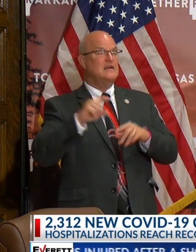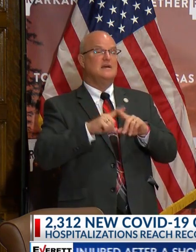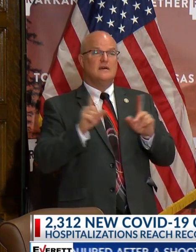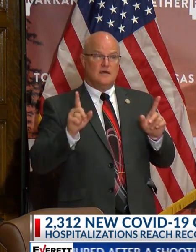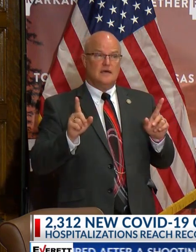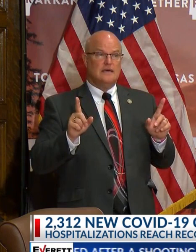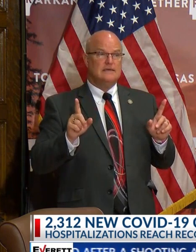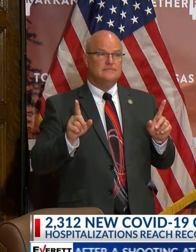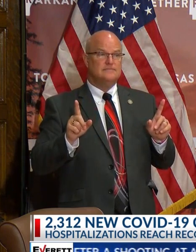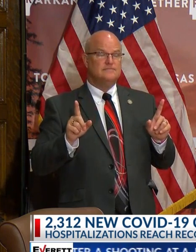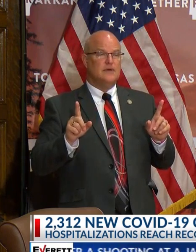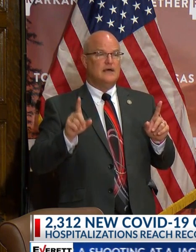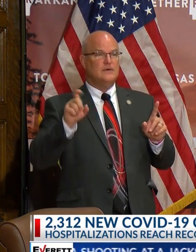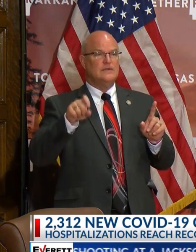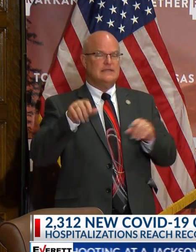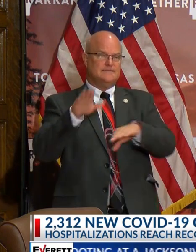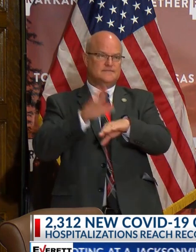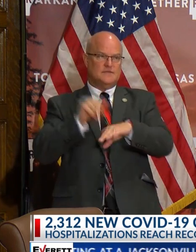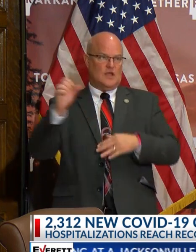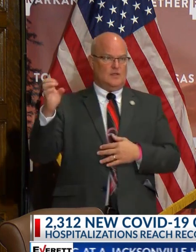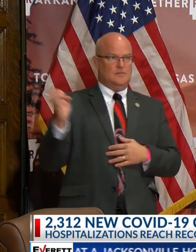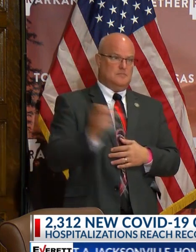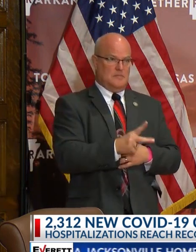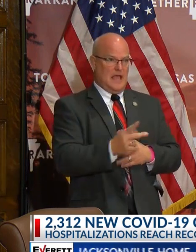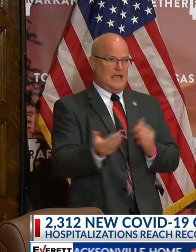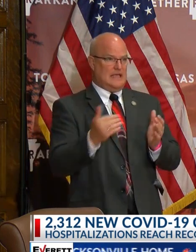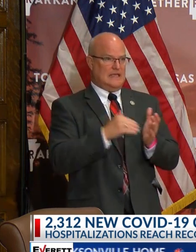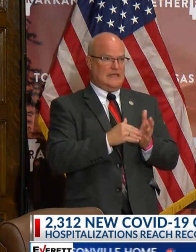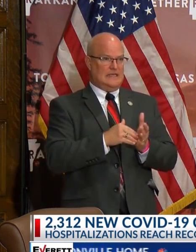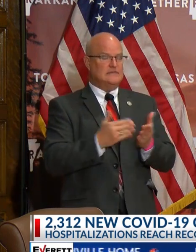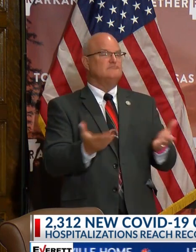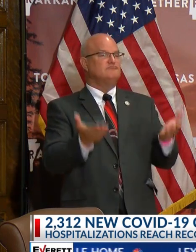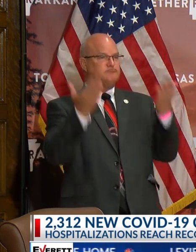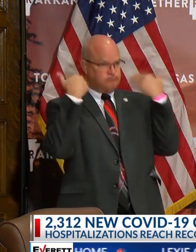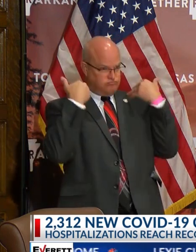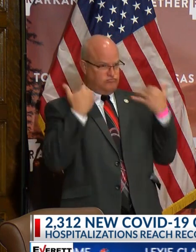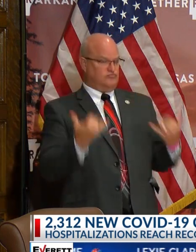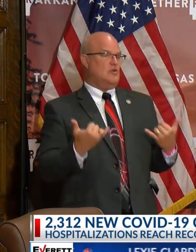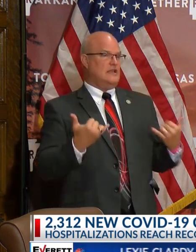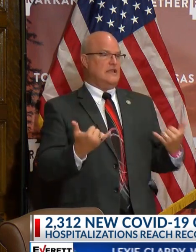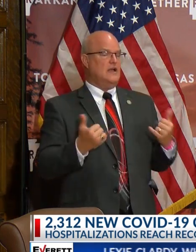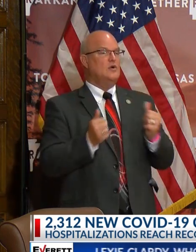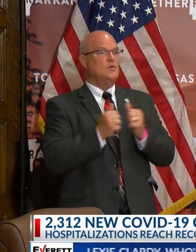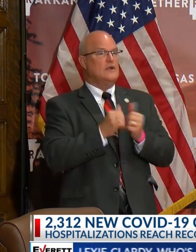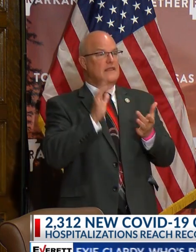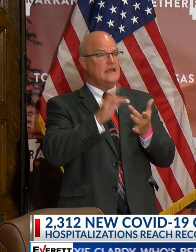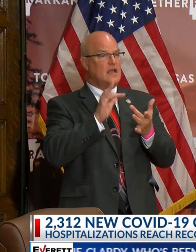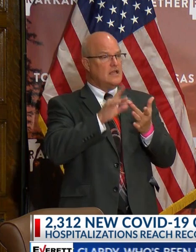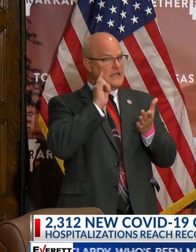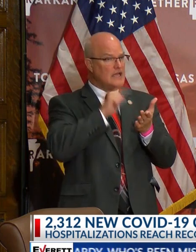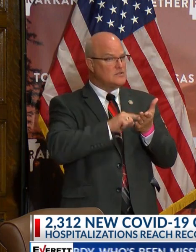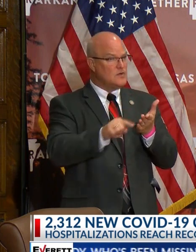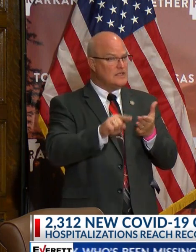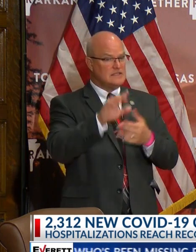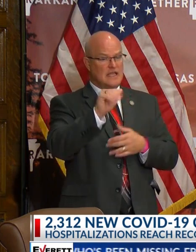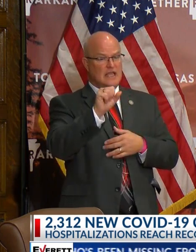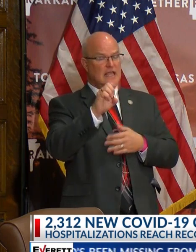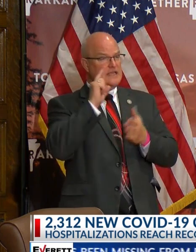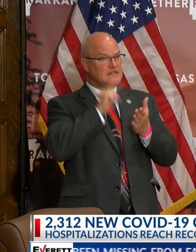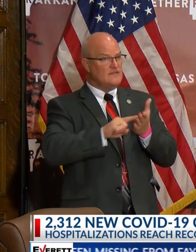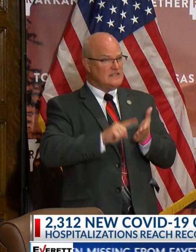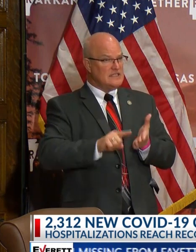But we are now overloaded again in terms of our contact tracing and case